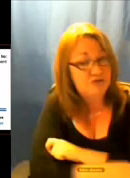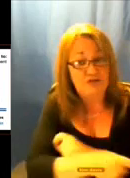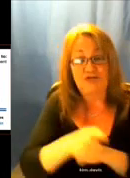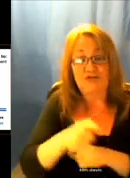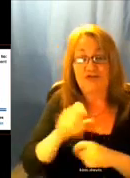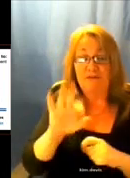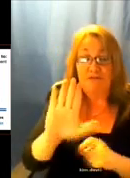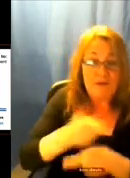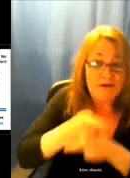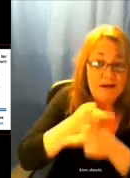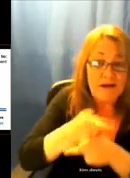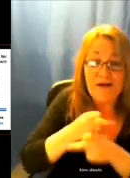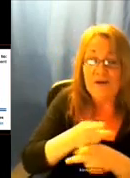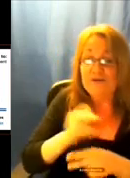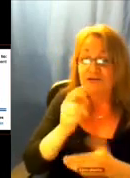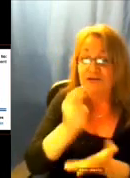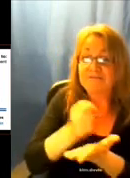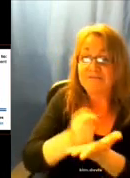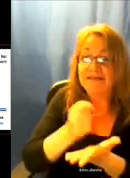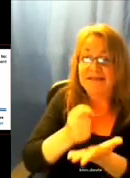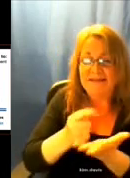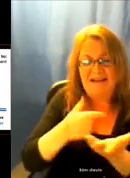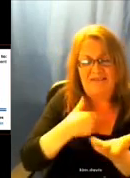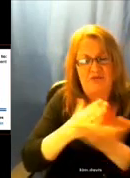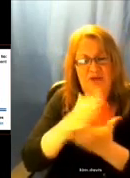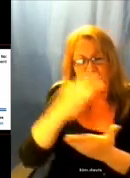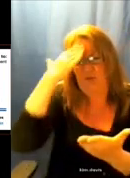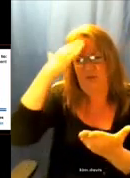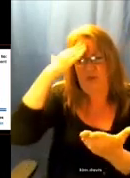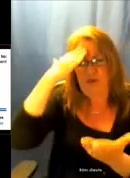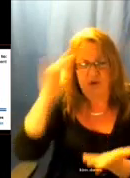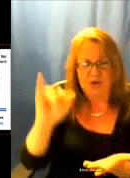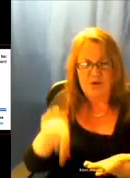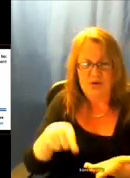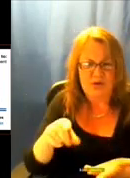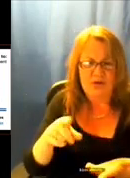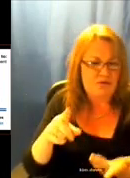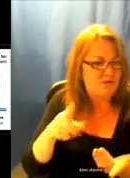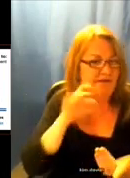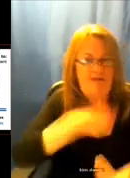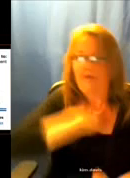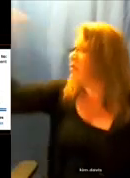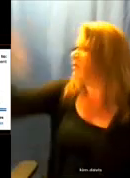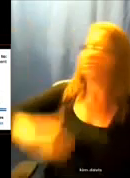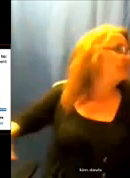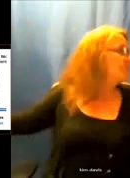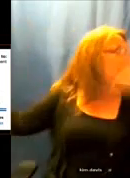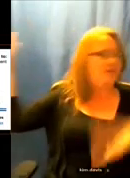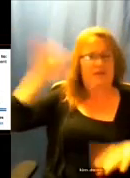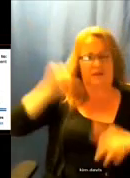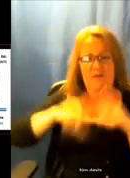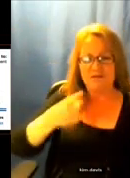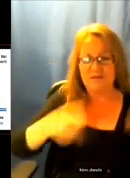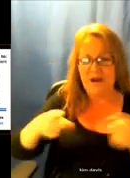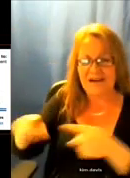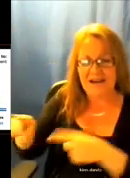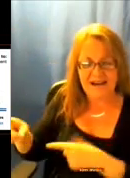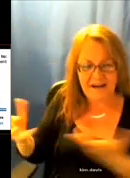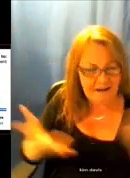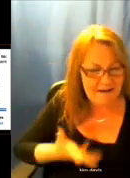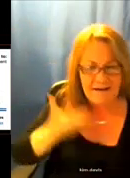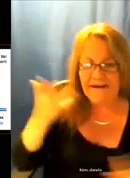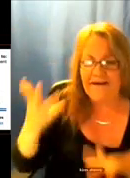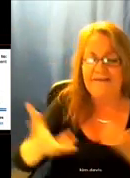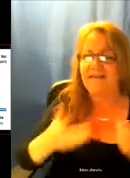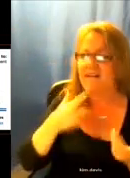right to know if there are any changes within the treatment or your care. You should be able to be